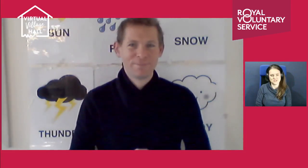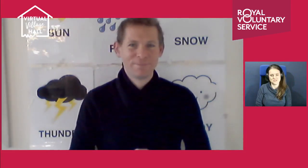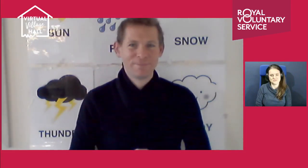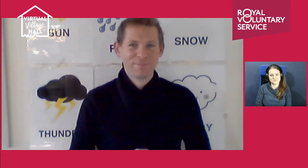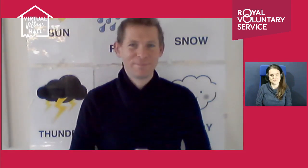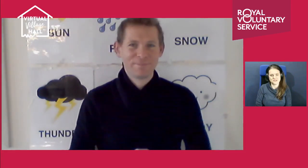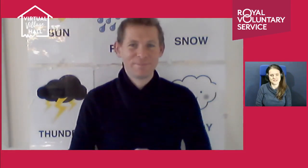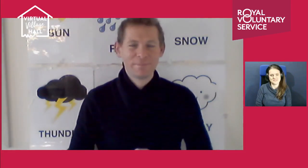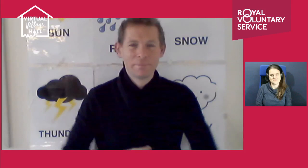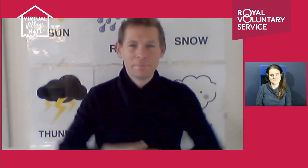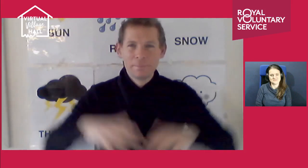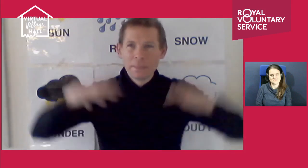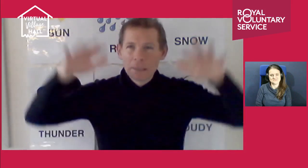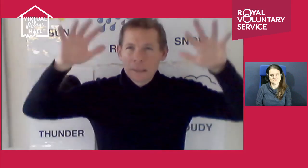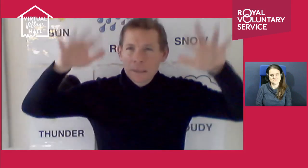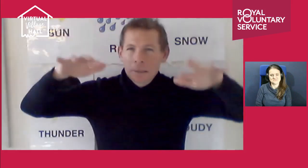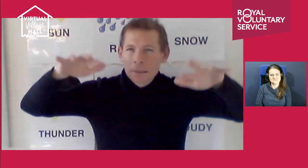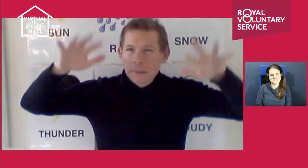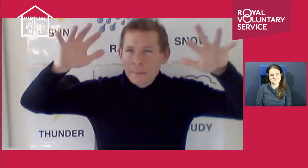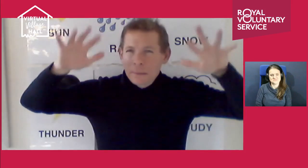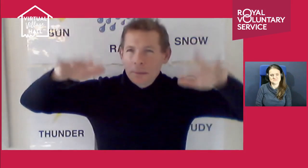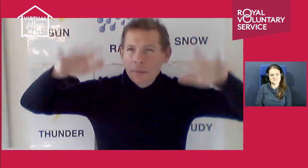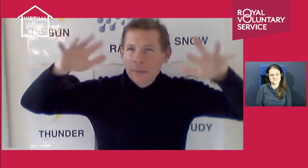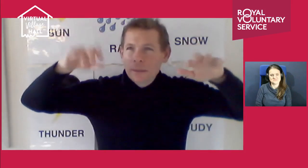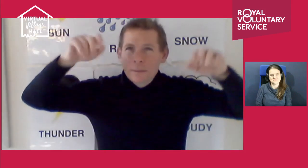Number two. Ready?